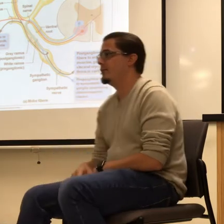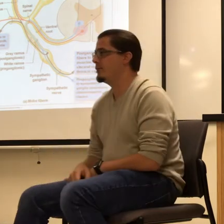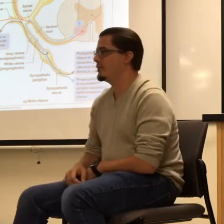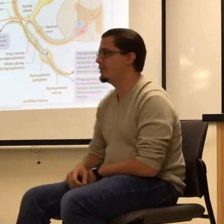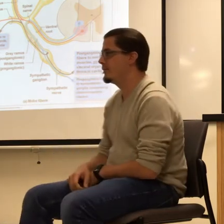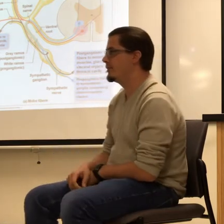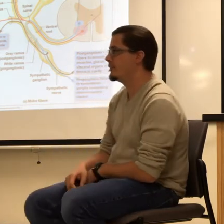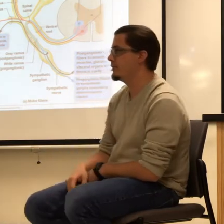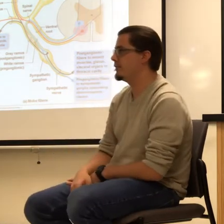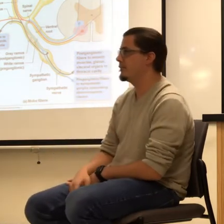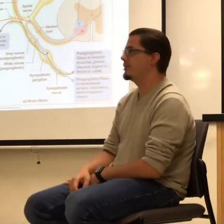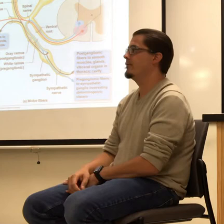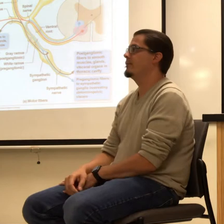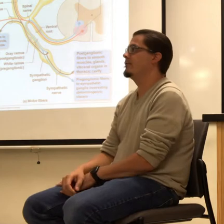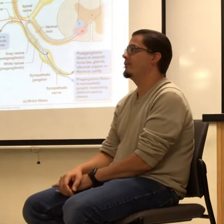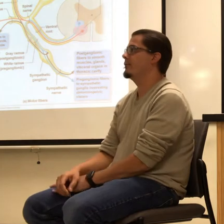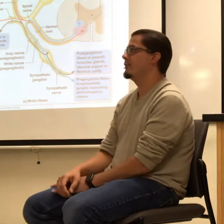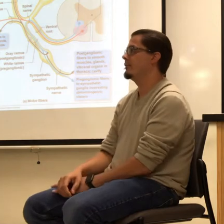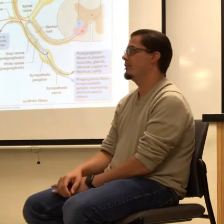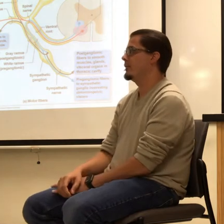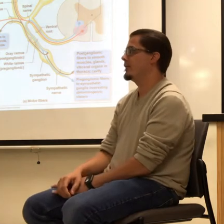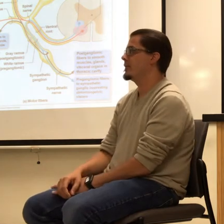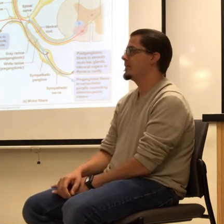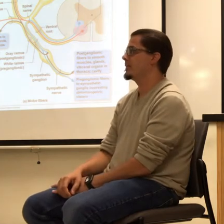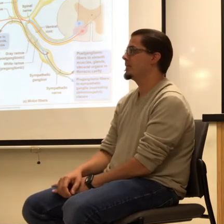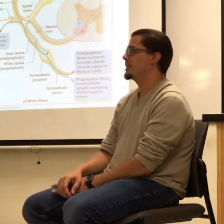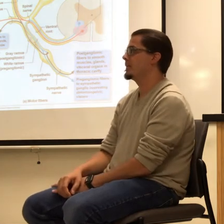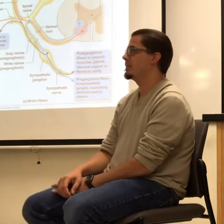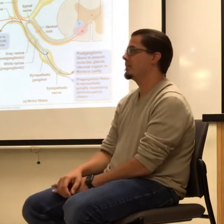dorsal ramus, ventral ramus,